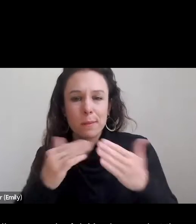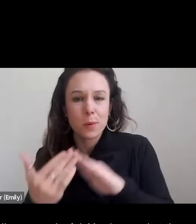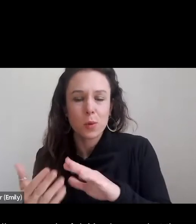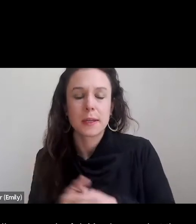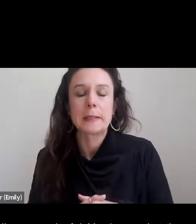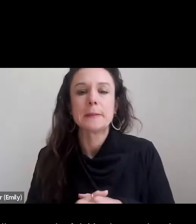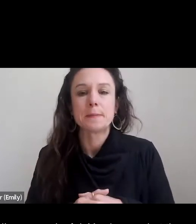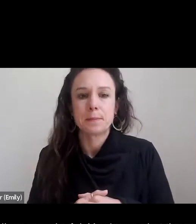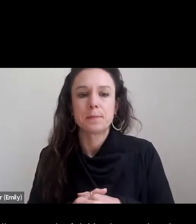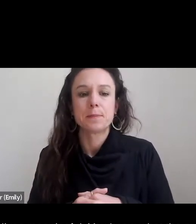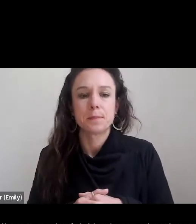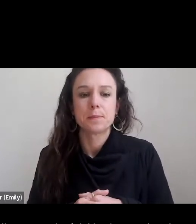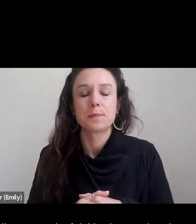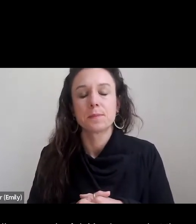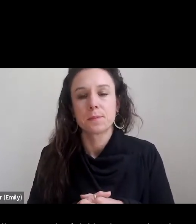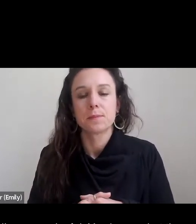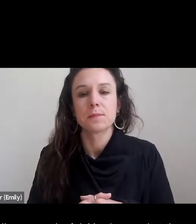really make people